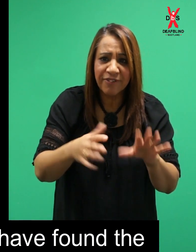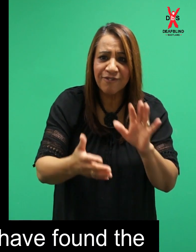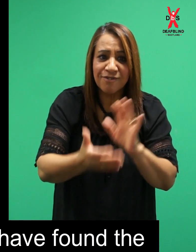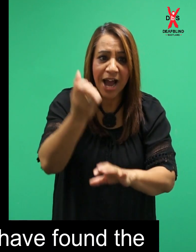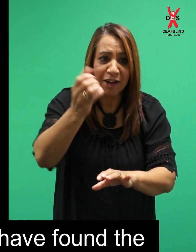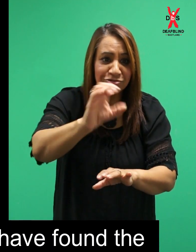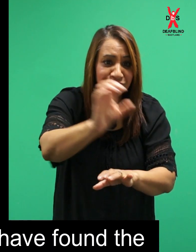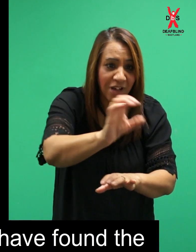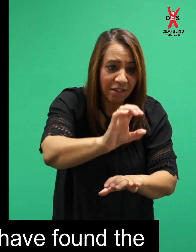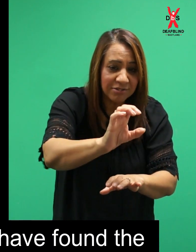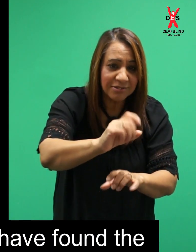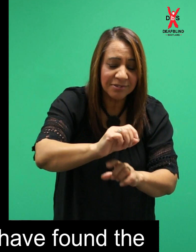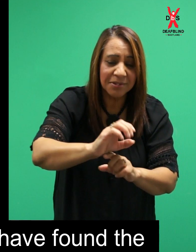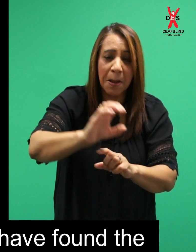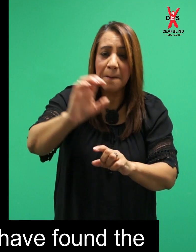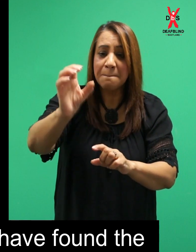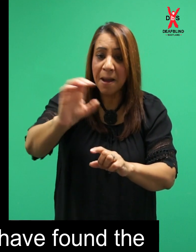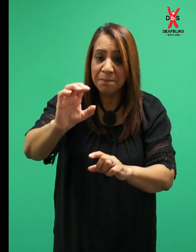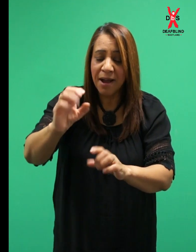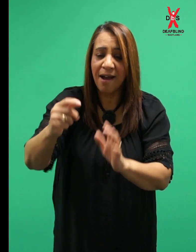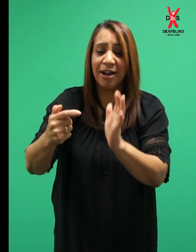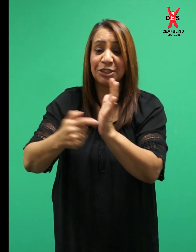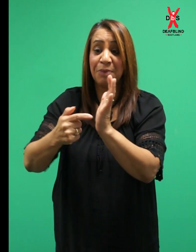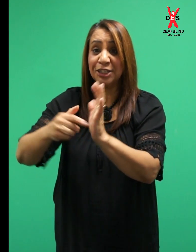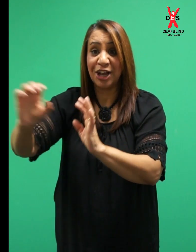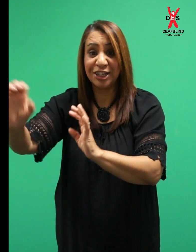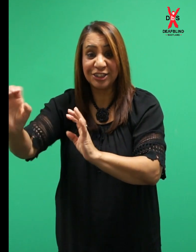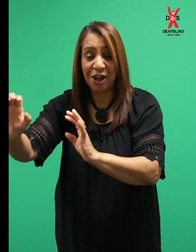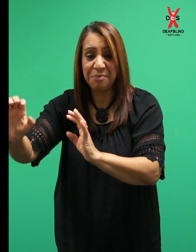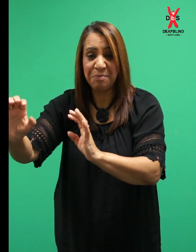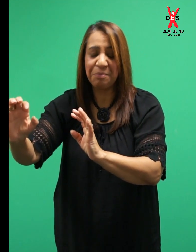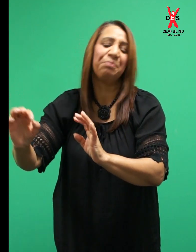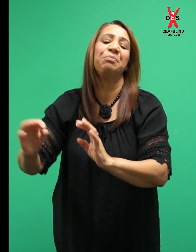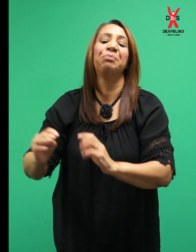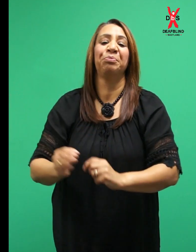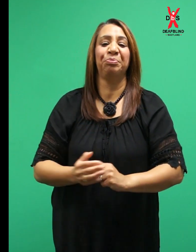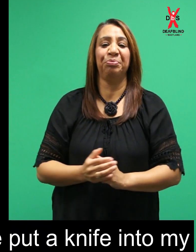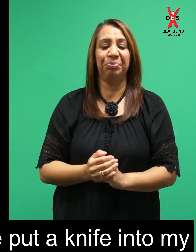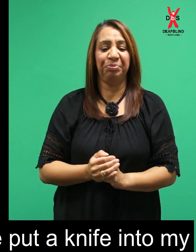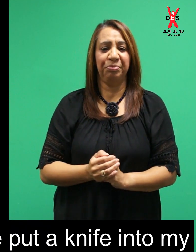the salt, the pepper and the tomato ketchup.